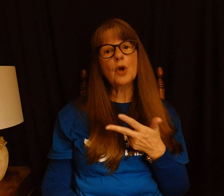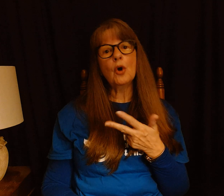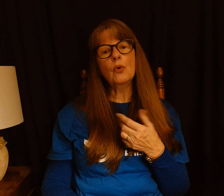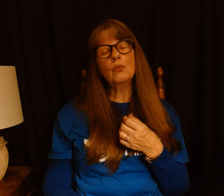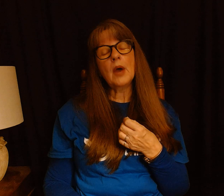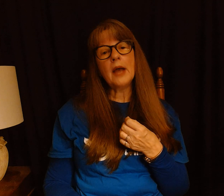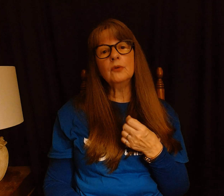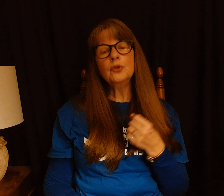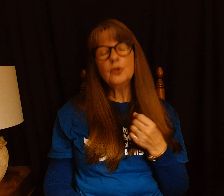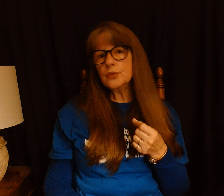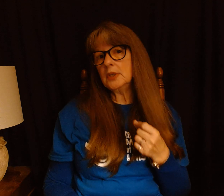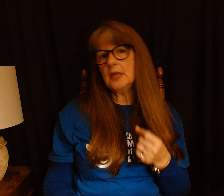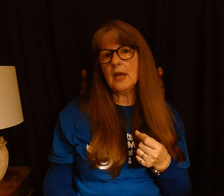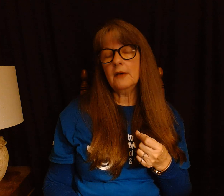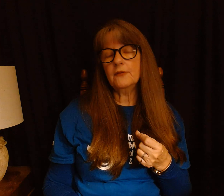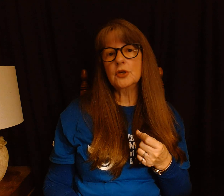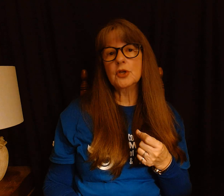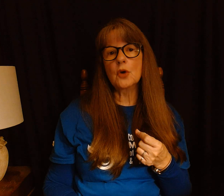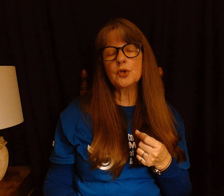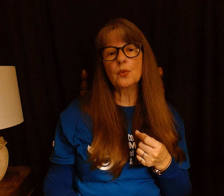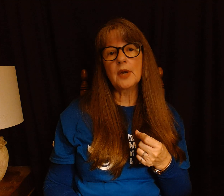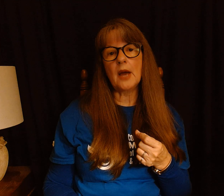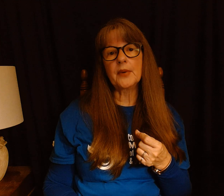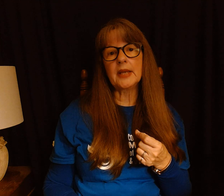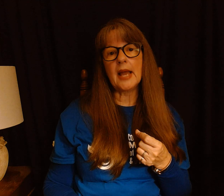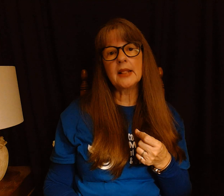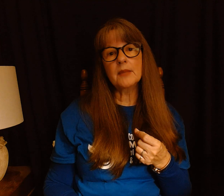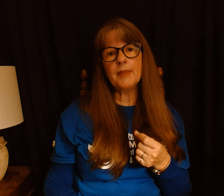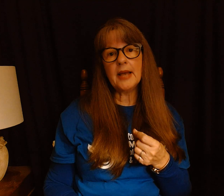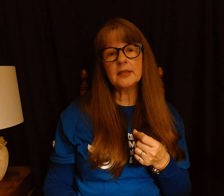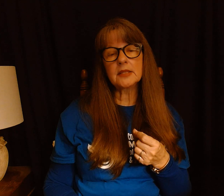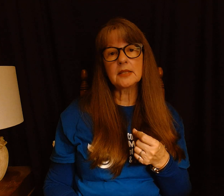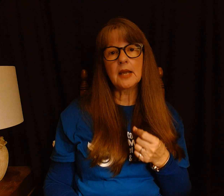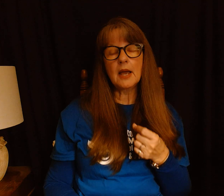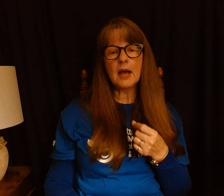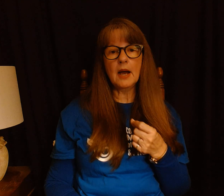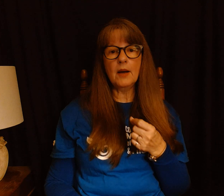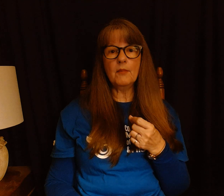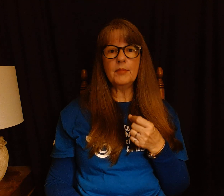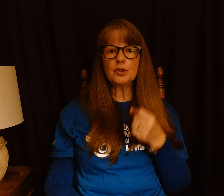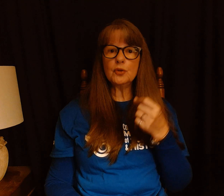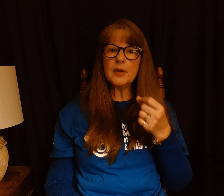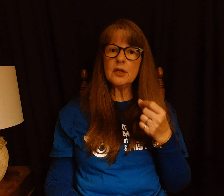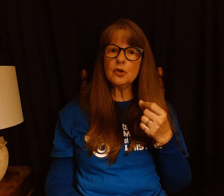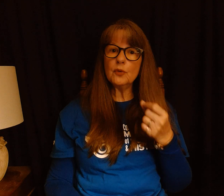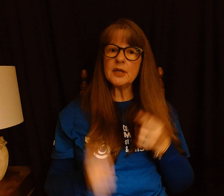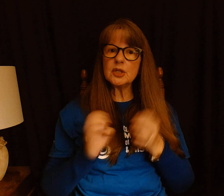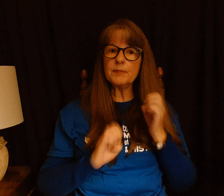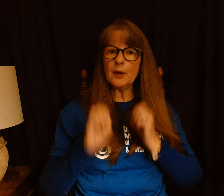know, I don't use it enough to know which one I would like the best. But you